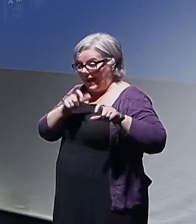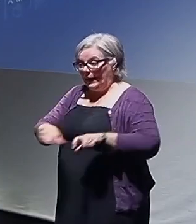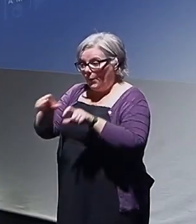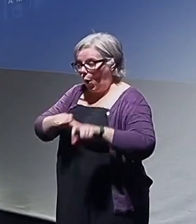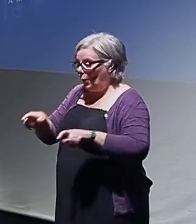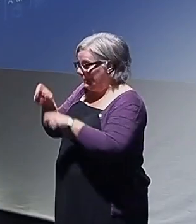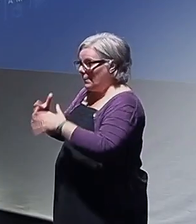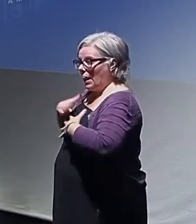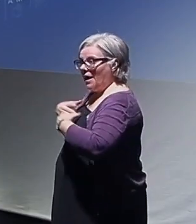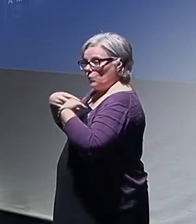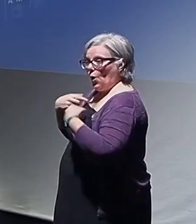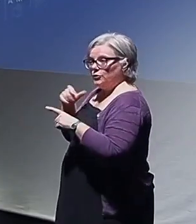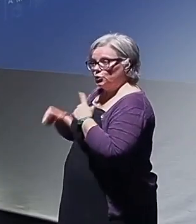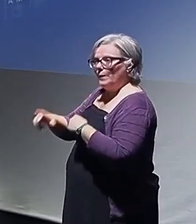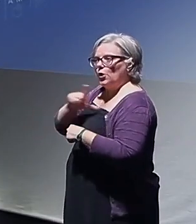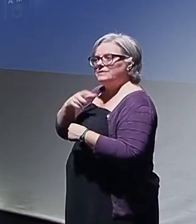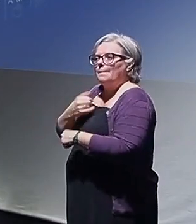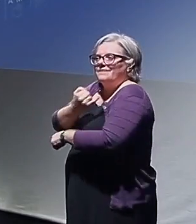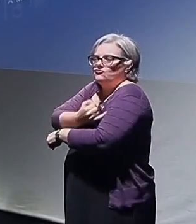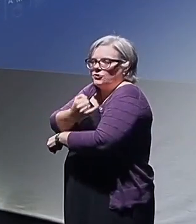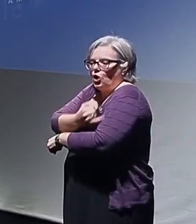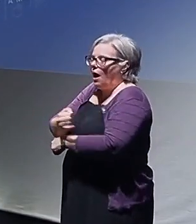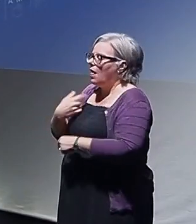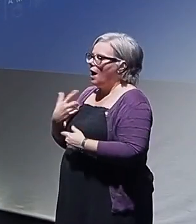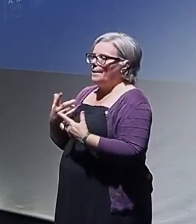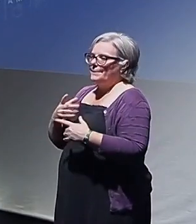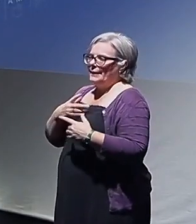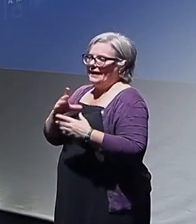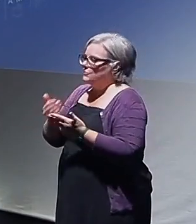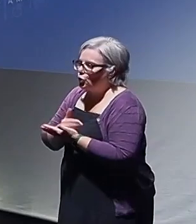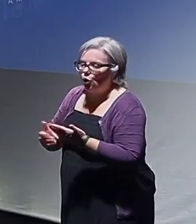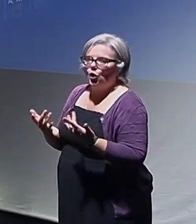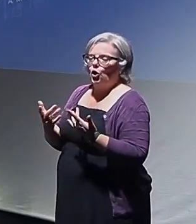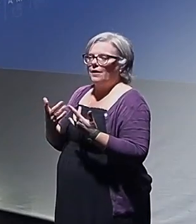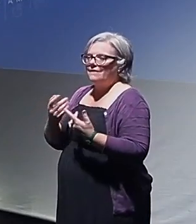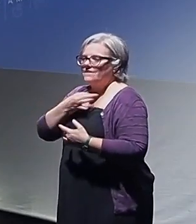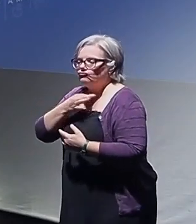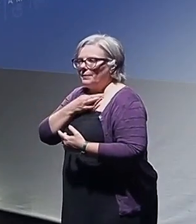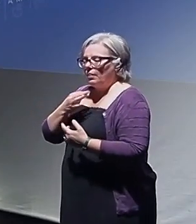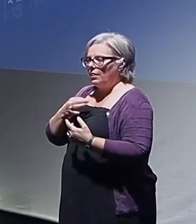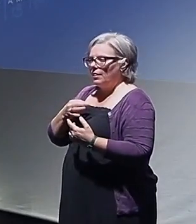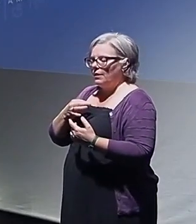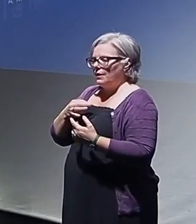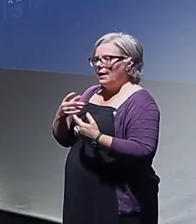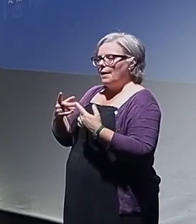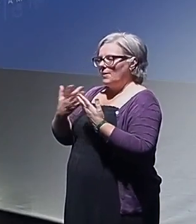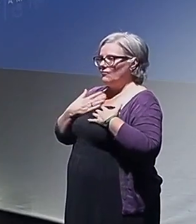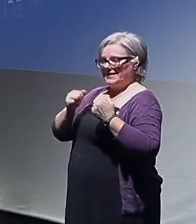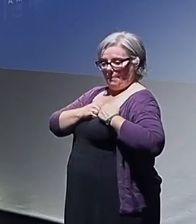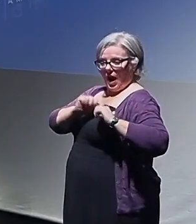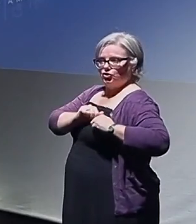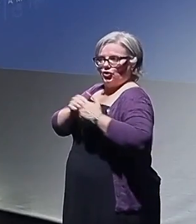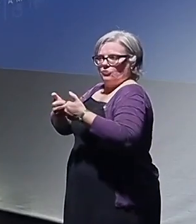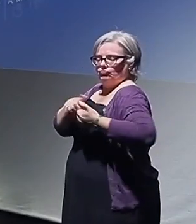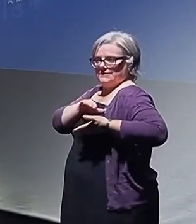do, because I'm so like fragile and insecure and vulnerable. And she went, it's generous. It's my generosity